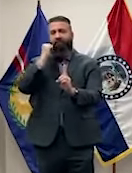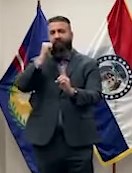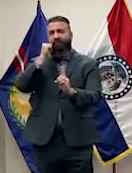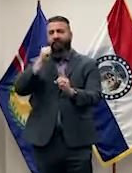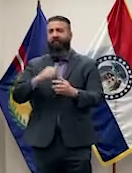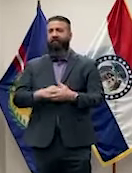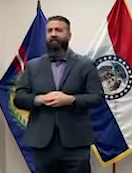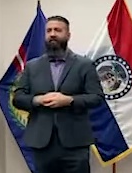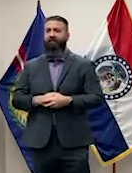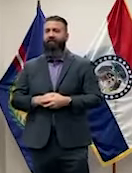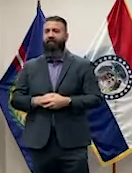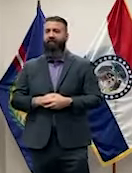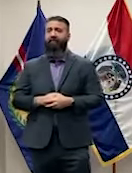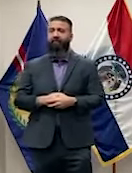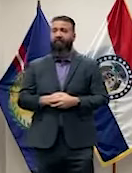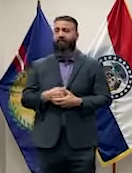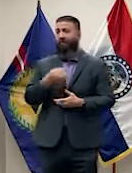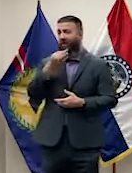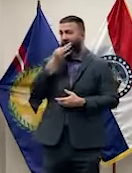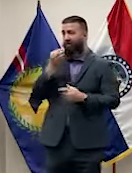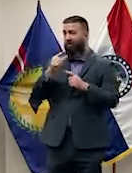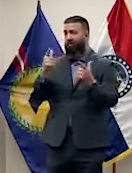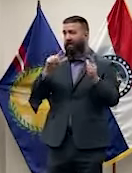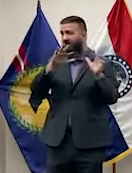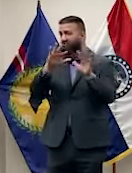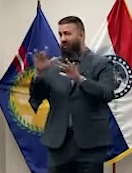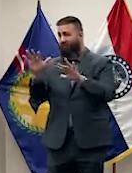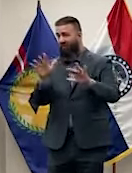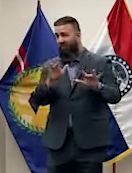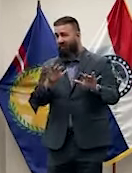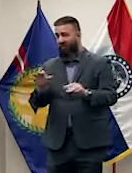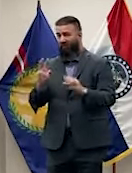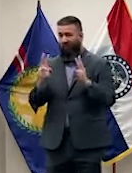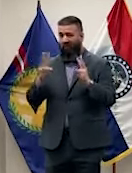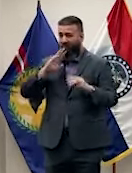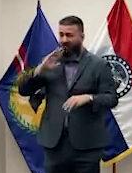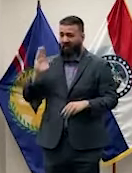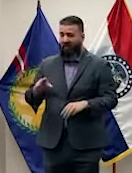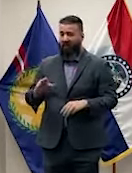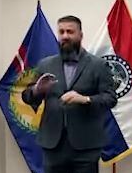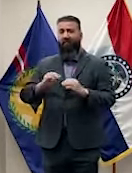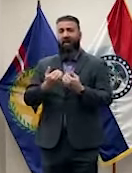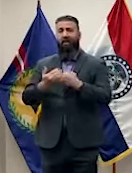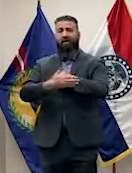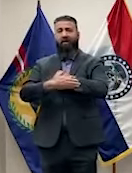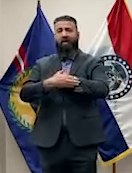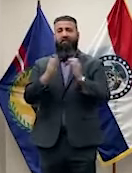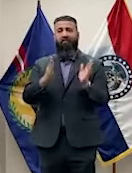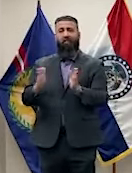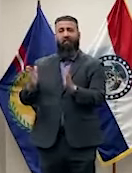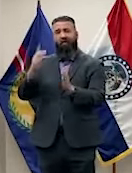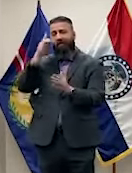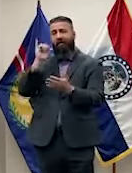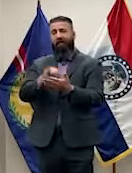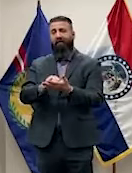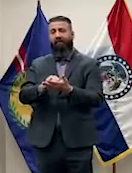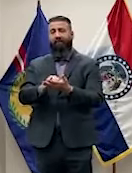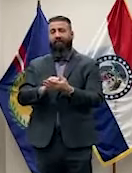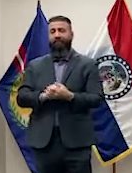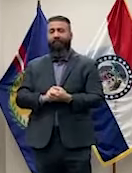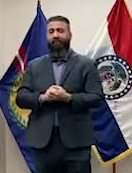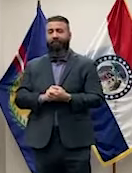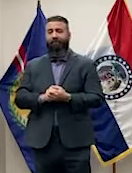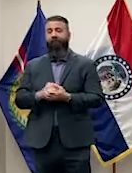So there's a big snowstorm coming. Can you talk about how the county is preparing right now? Oh, so a question about the snowstorm. We